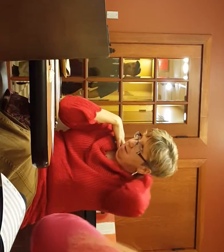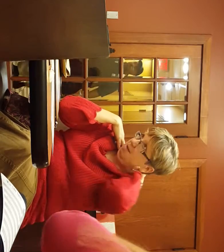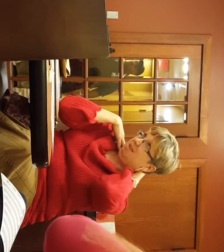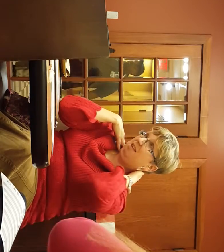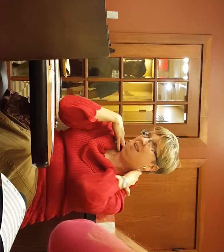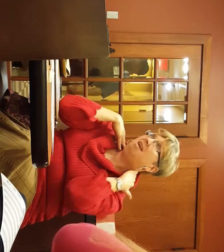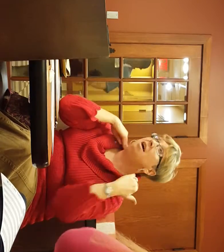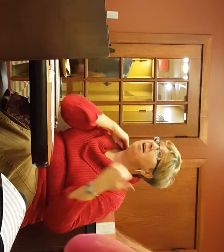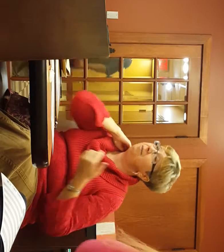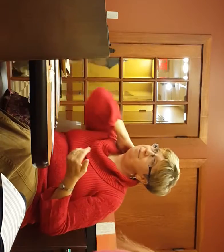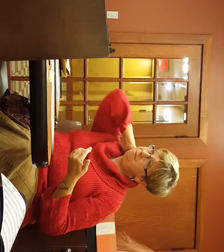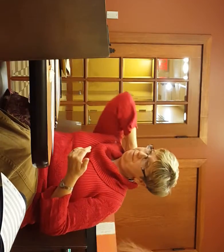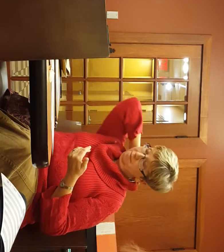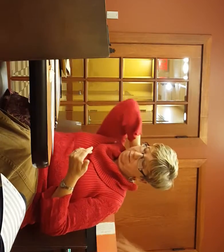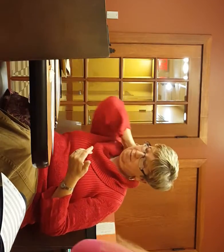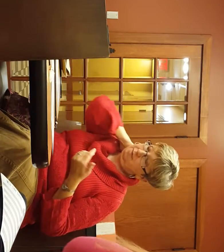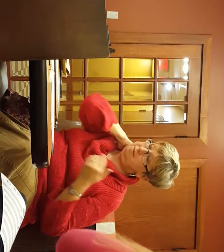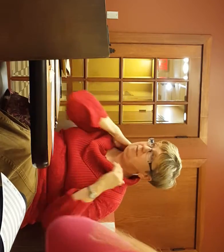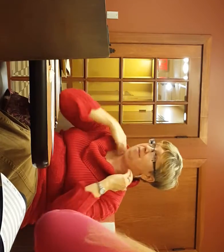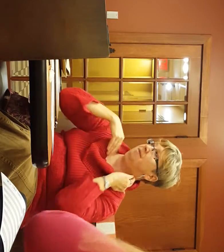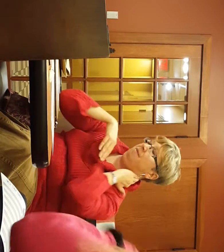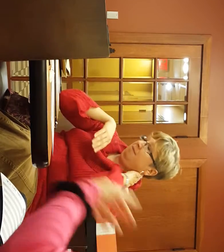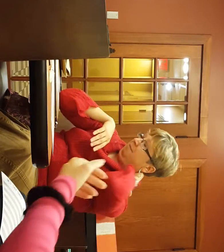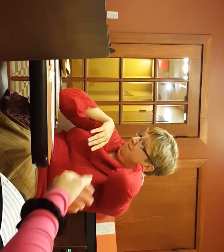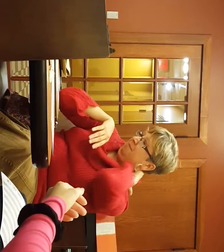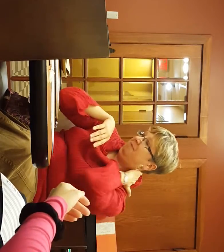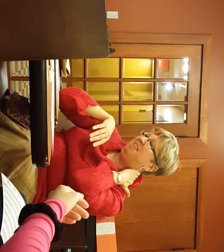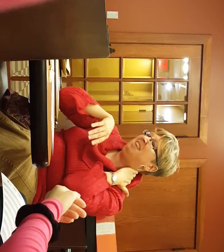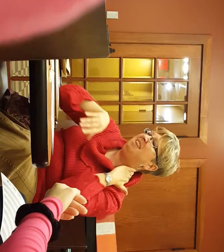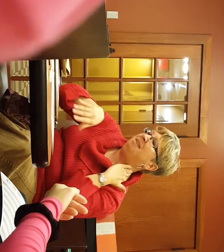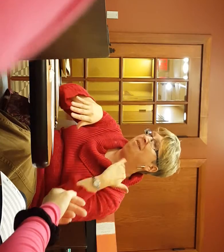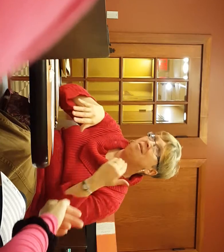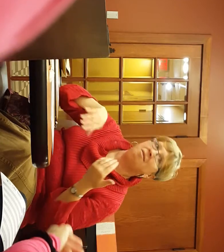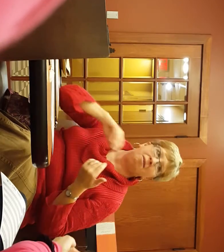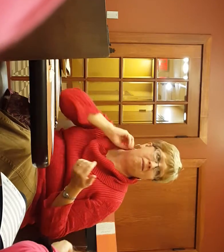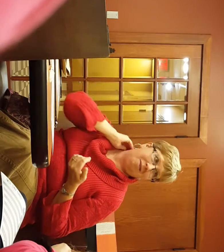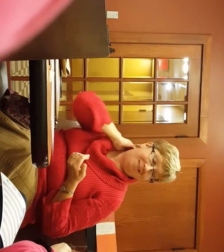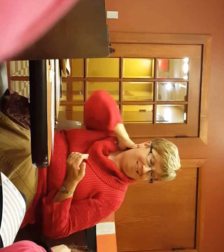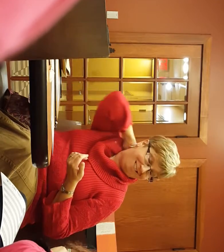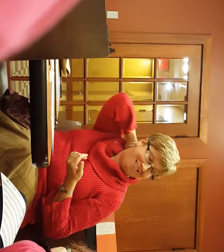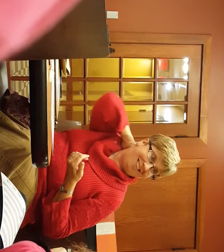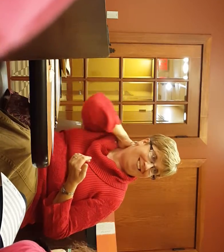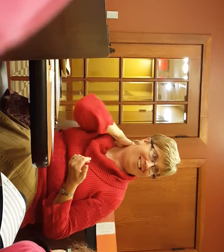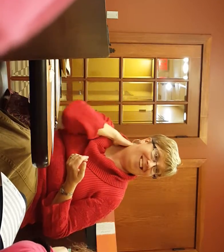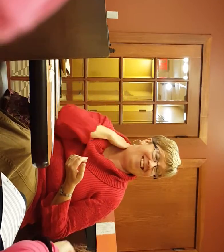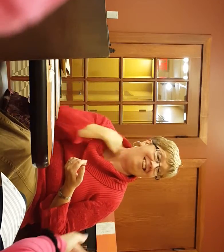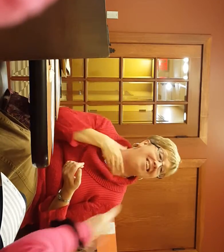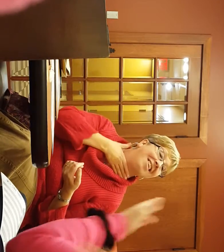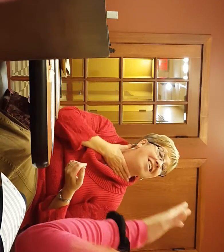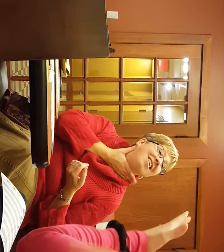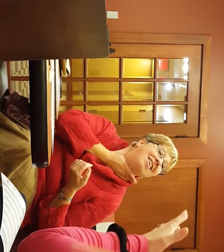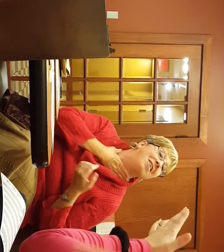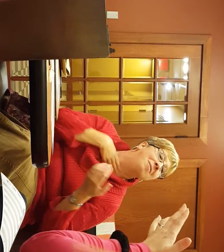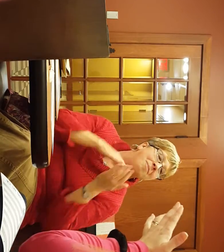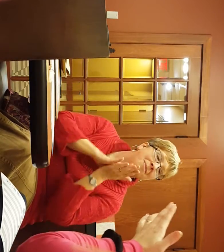tastes, so he just sticks to it. It's Spread all over. yeah. Is